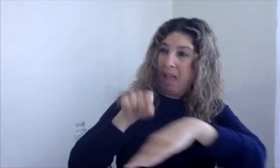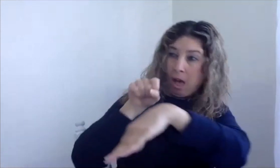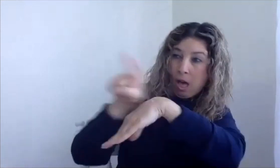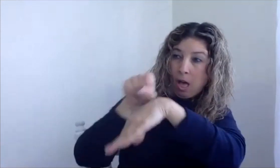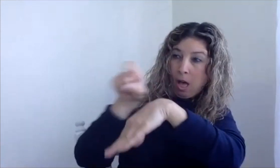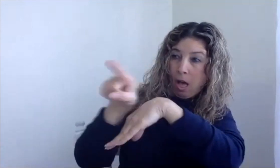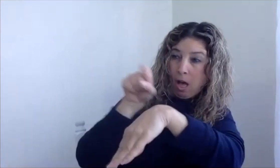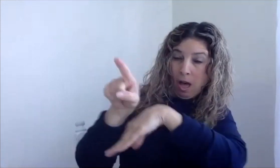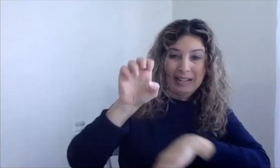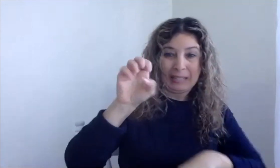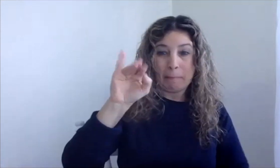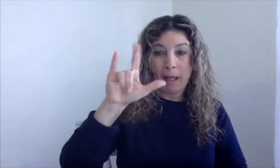way?